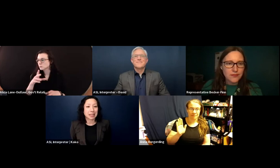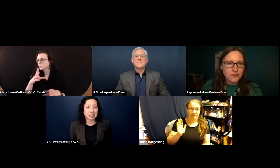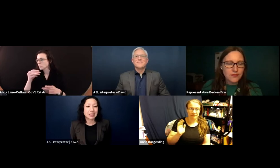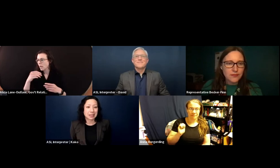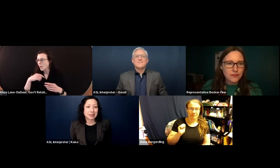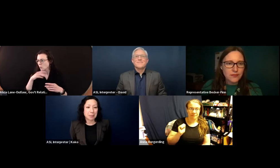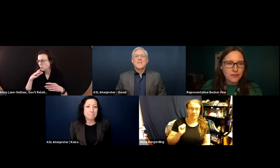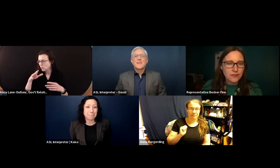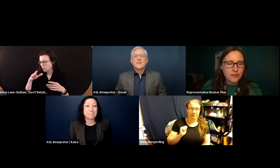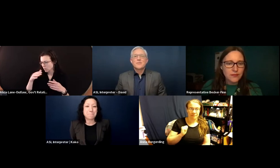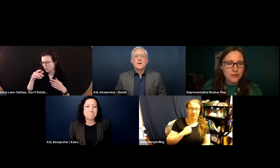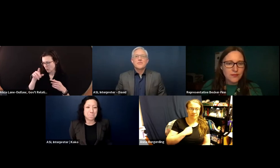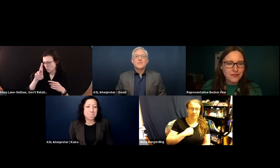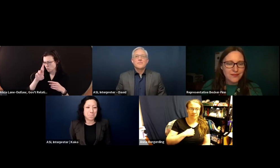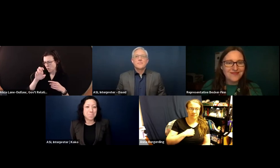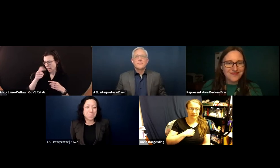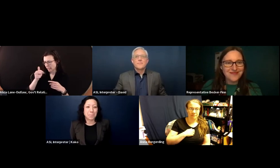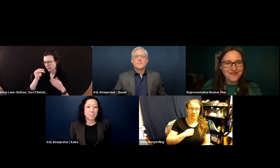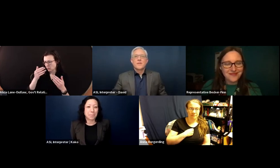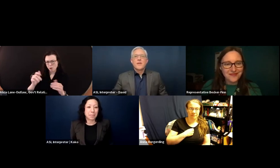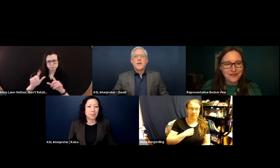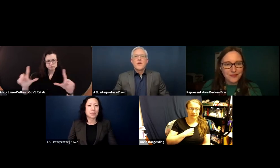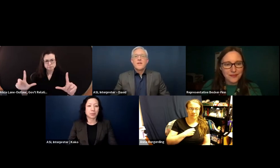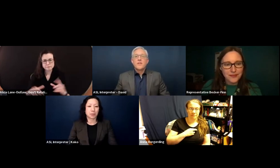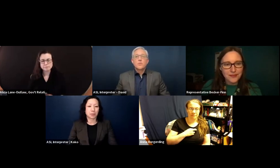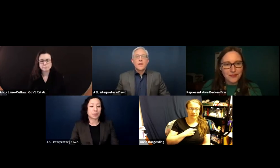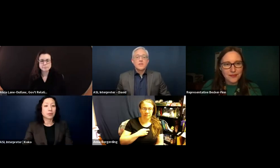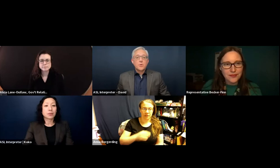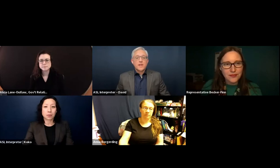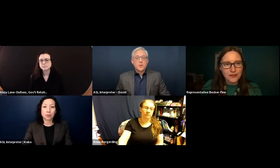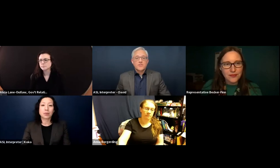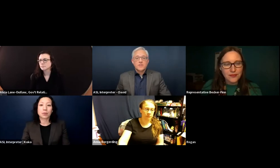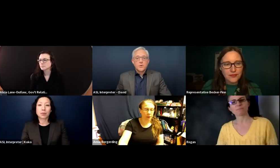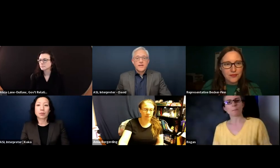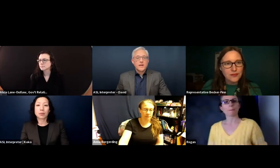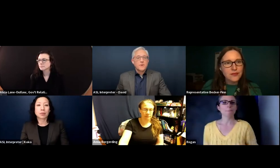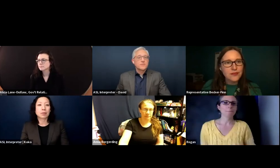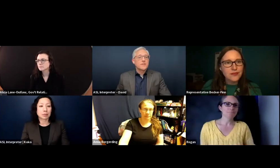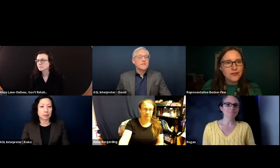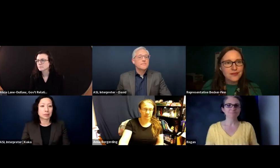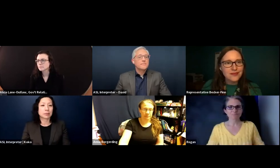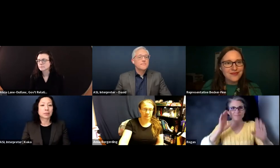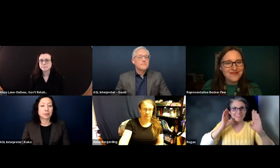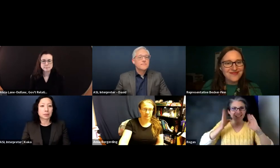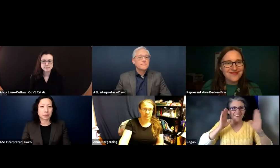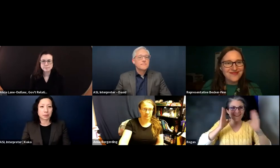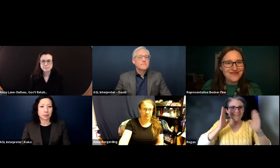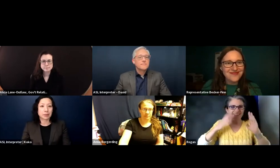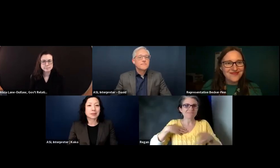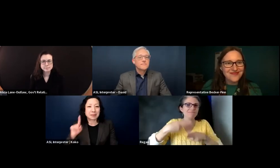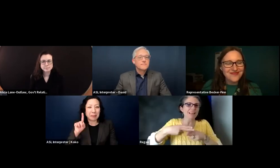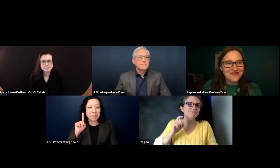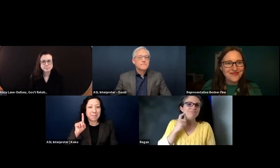Great. Thank you so much. And then Reagan, you had a question. Go ahead and come on screen.